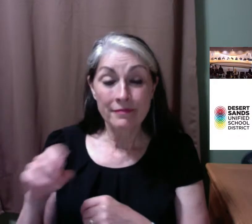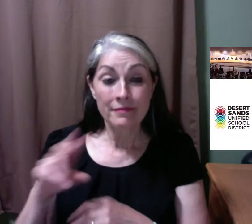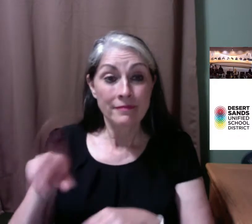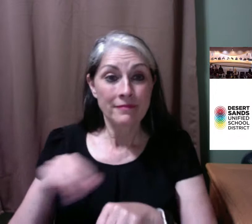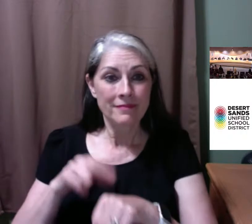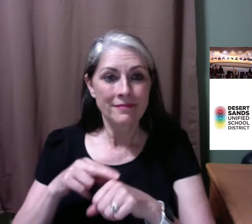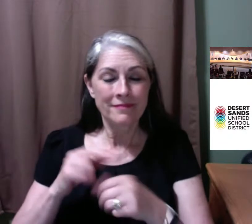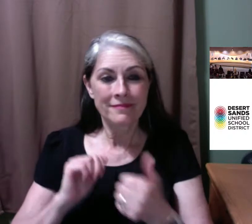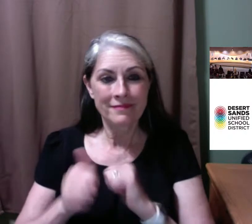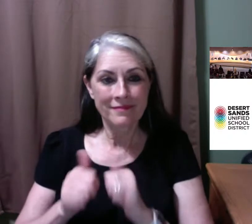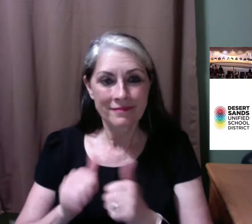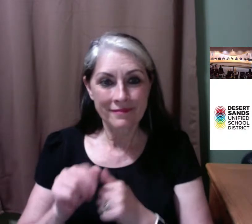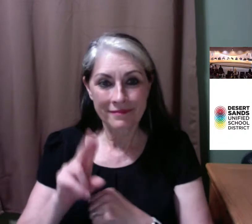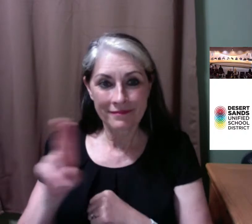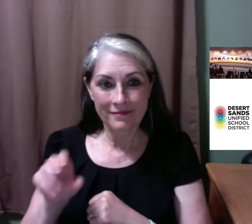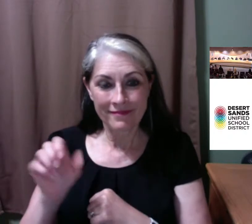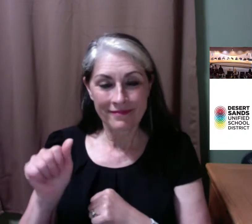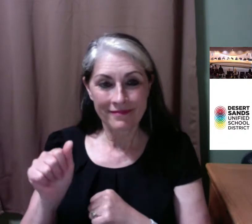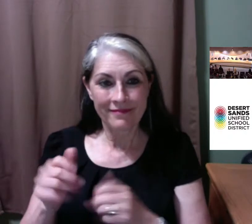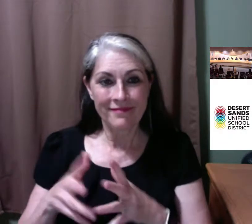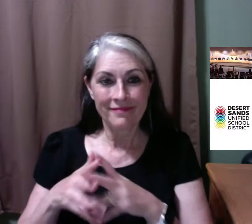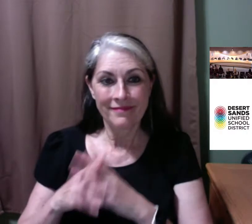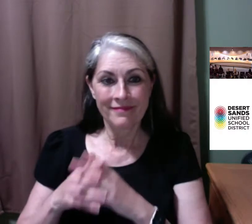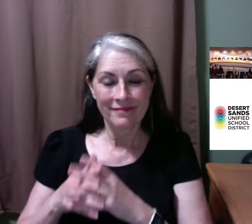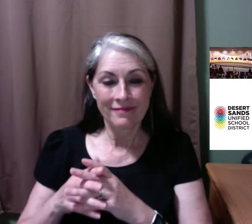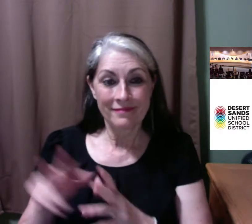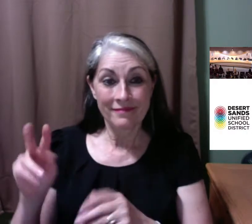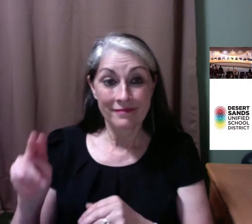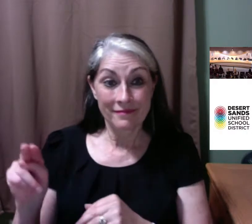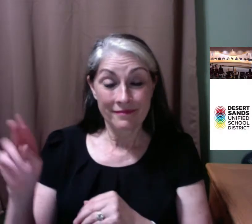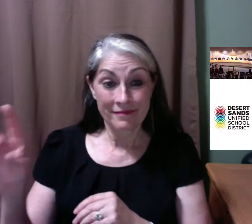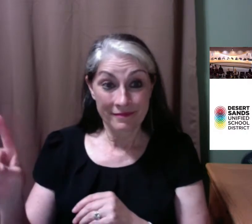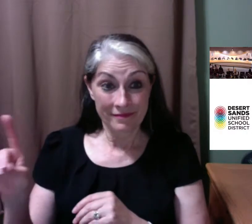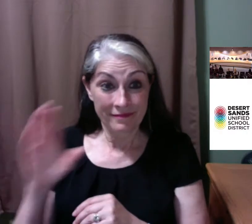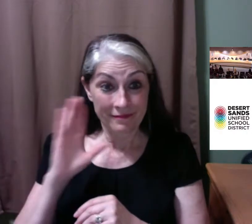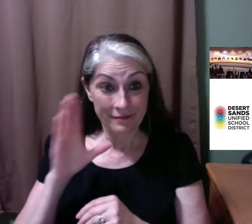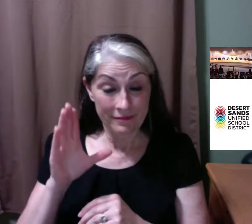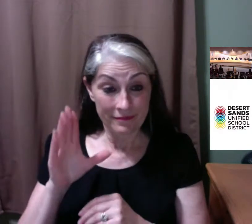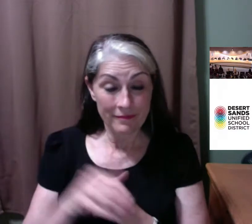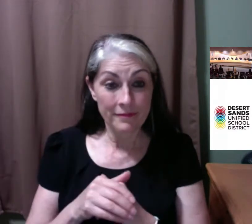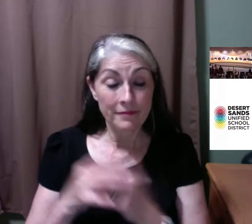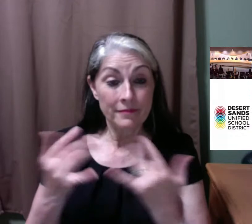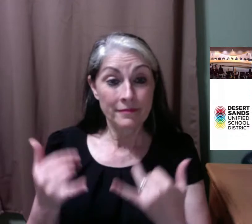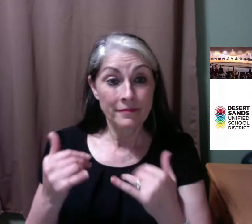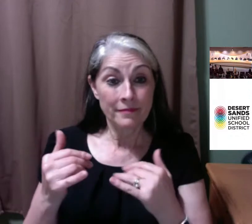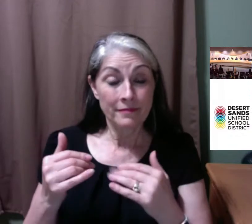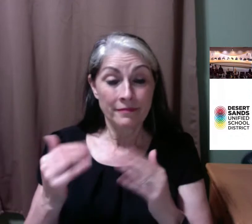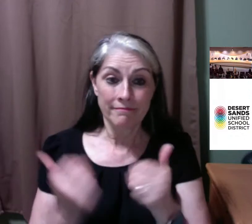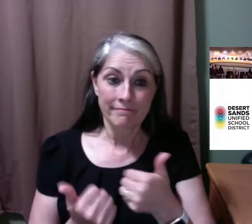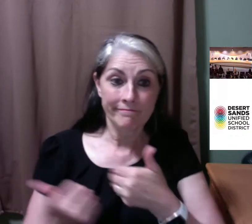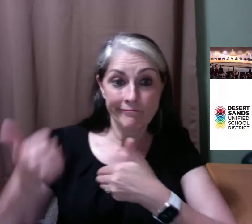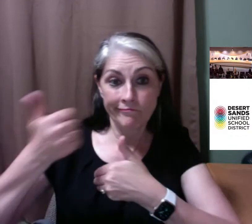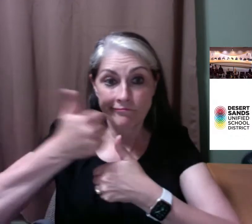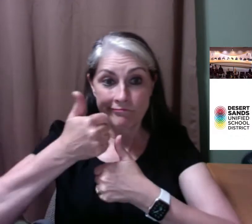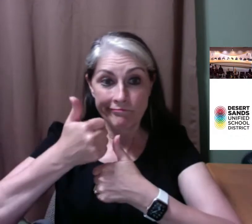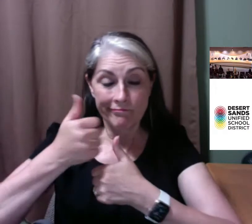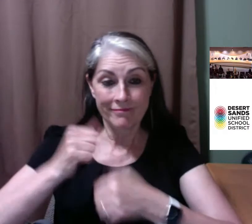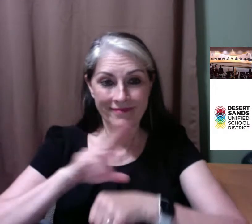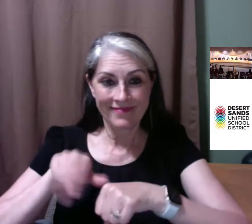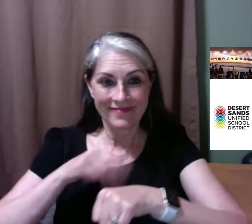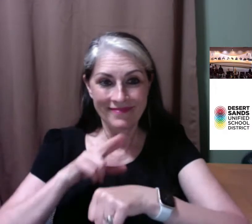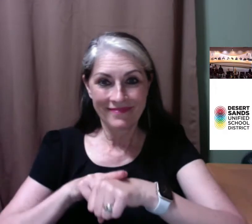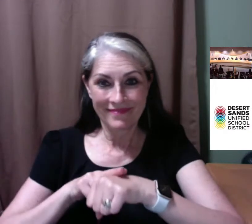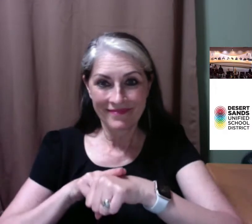Wrestling, and it'll take place in Fargo, North Dakota. Kaylin is now ranked nationally, and this will be Jocelyn